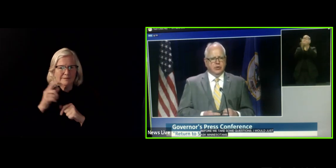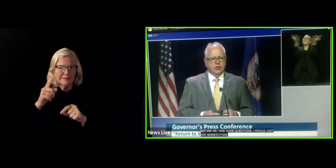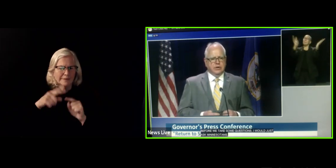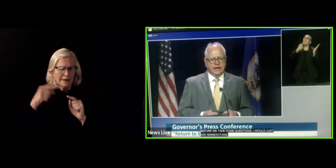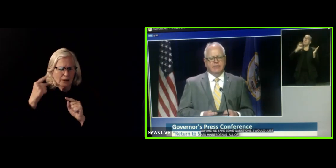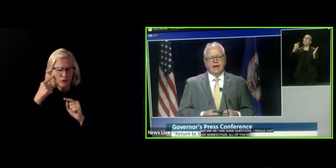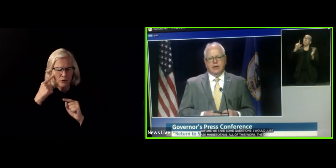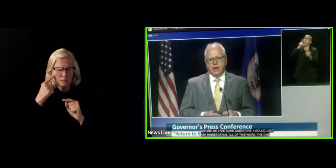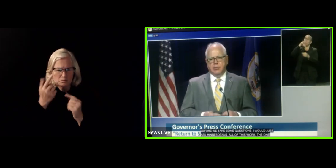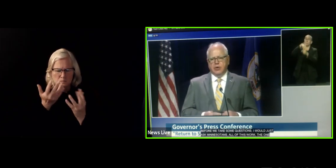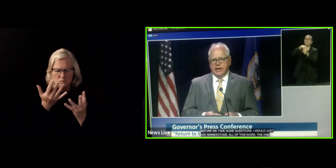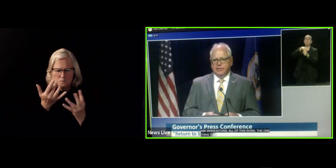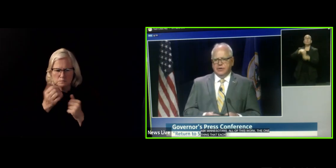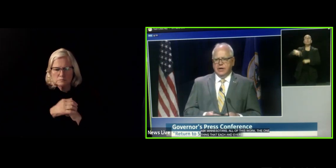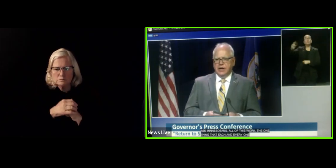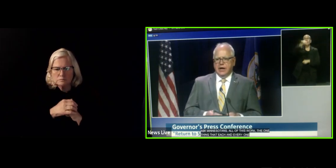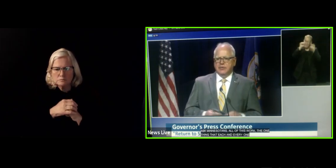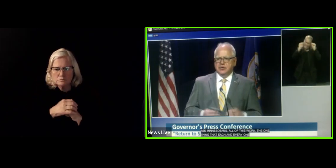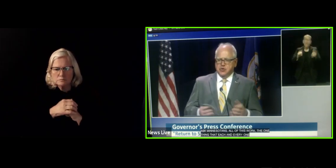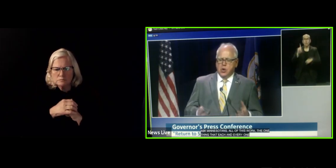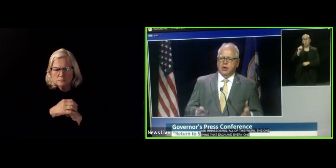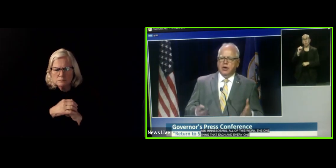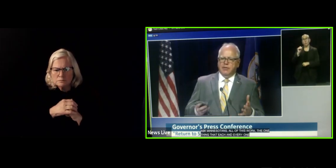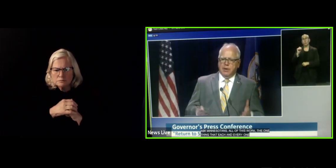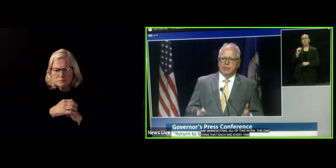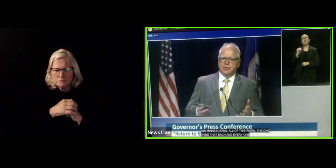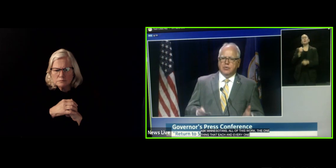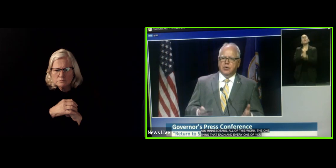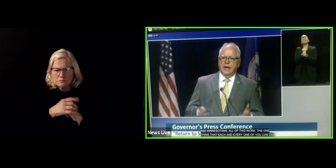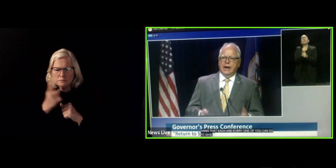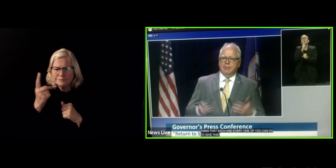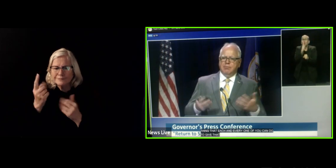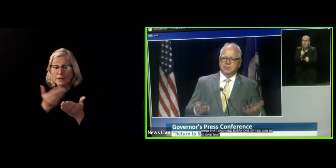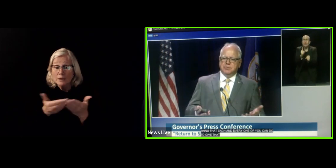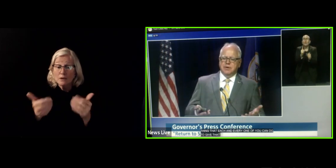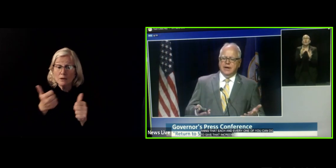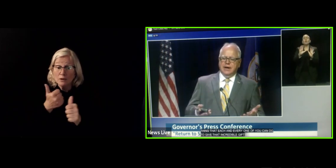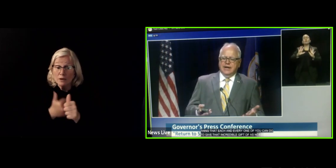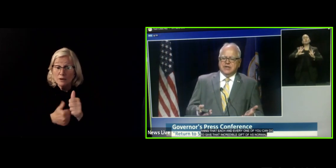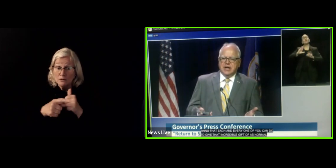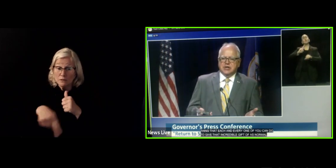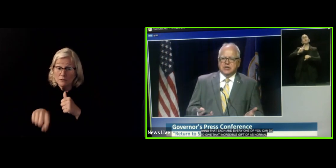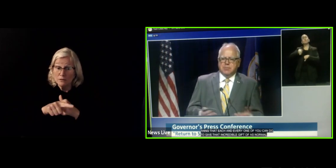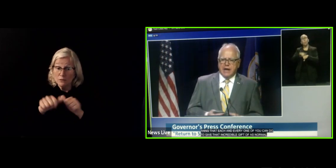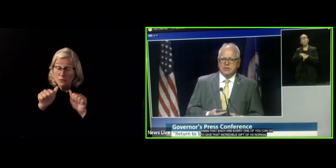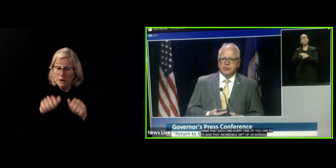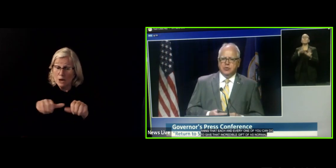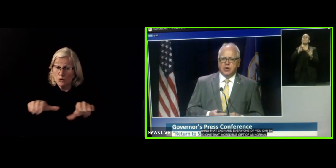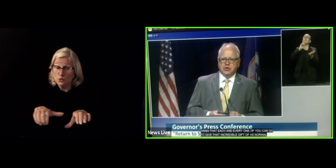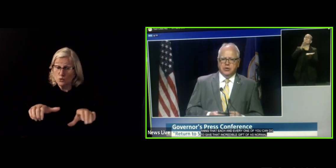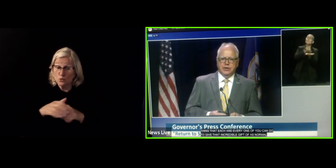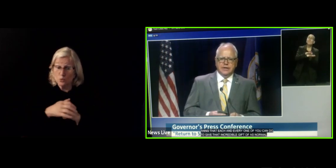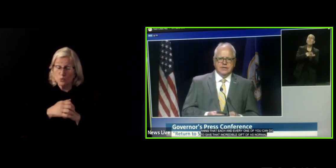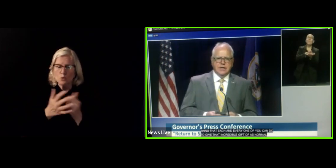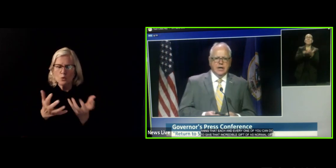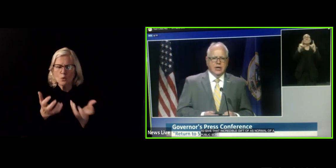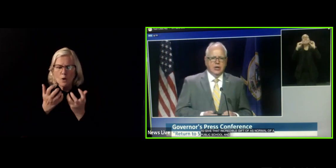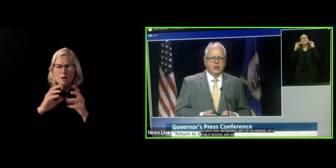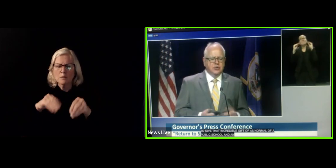do to give that incredible gift of as normal of a public school and an education as possible to our children